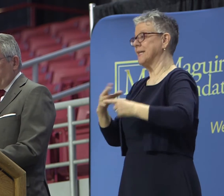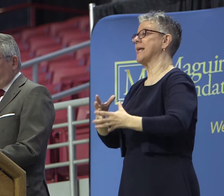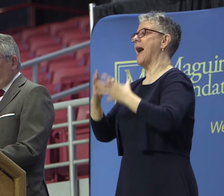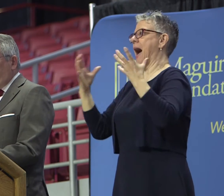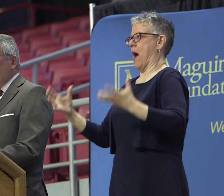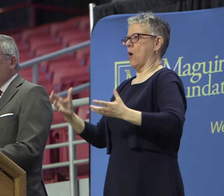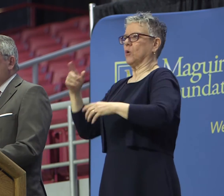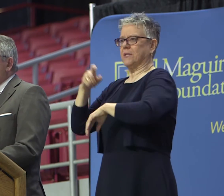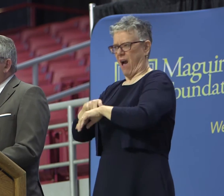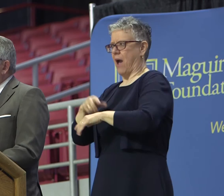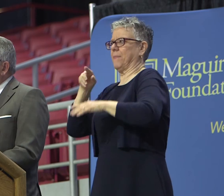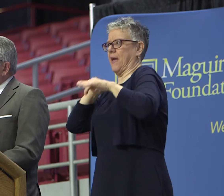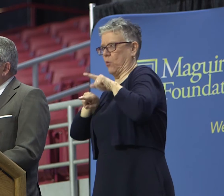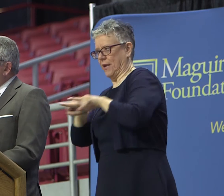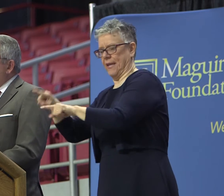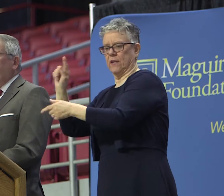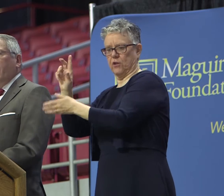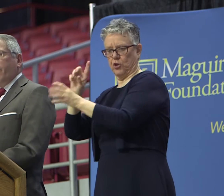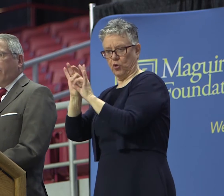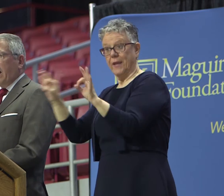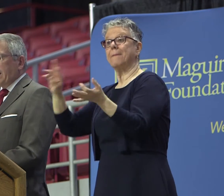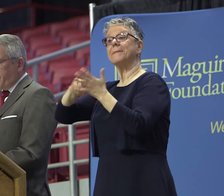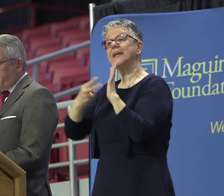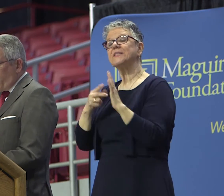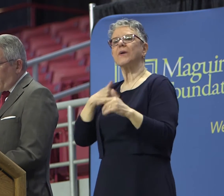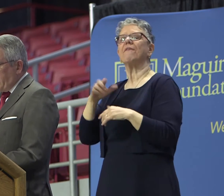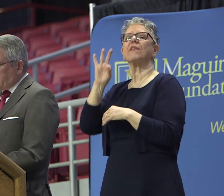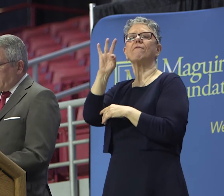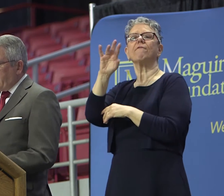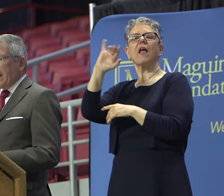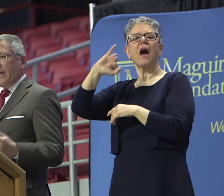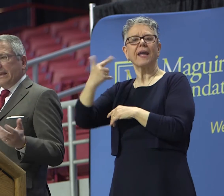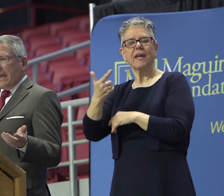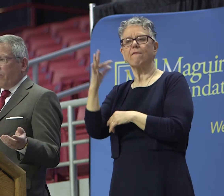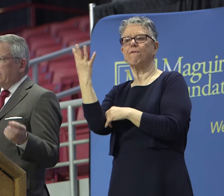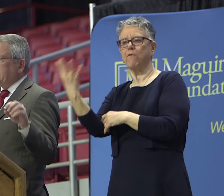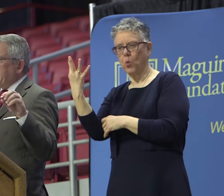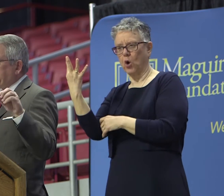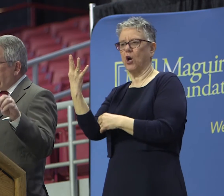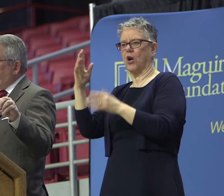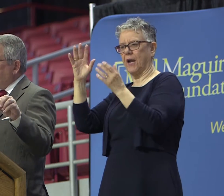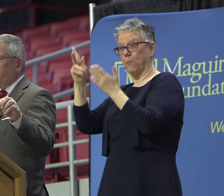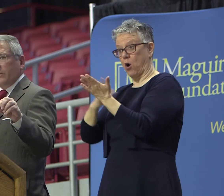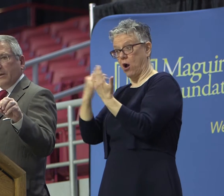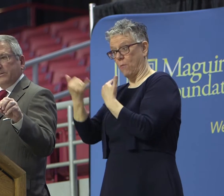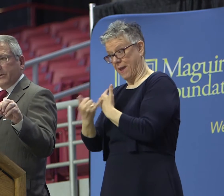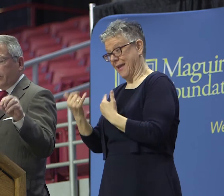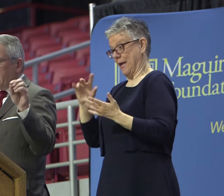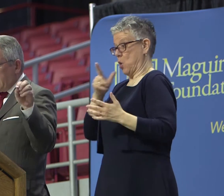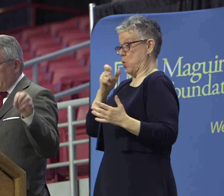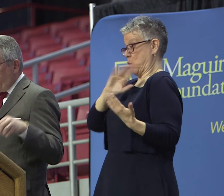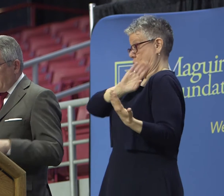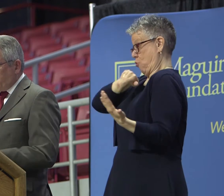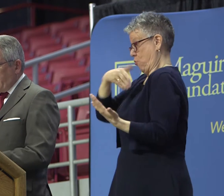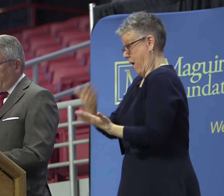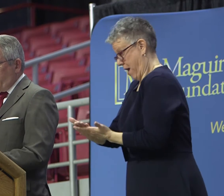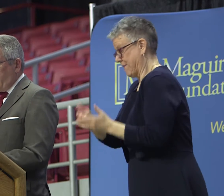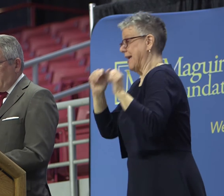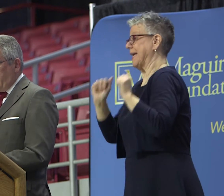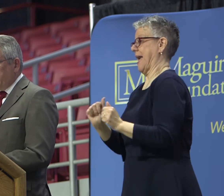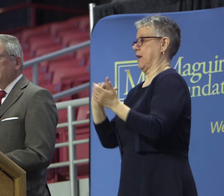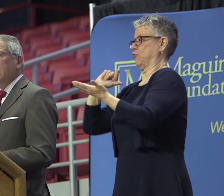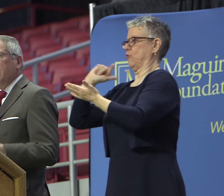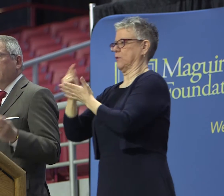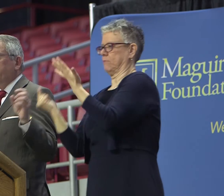to degree. Therefore, we have put together the Fly-In 4 initiative that guarantees that every student who comes here can graduate in